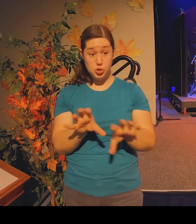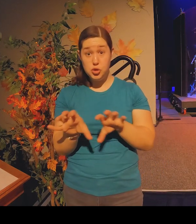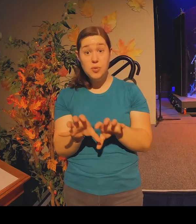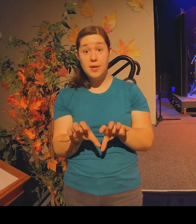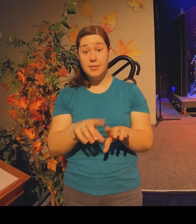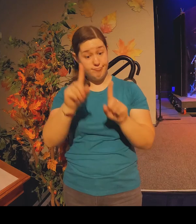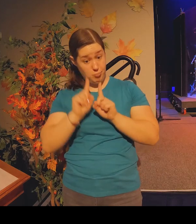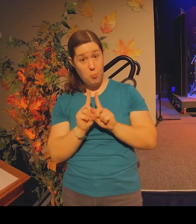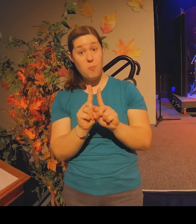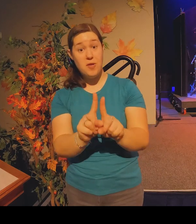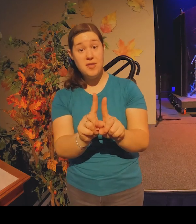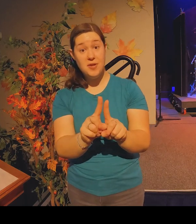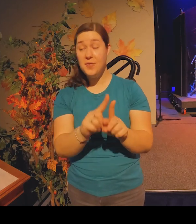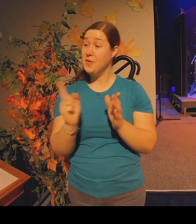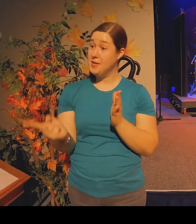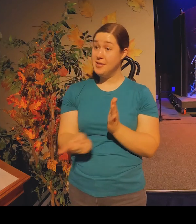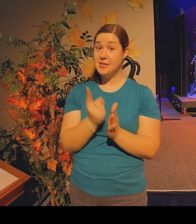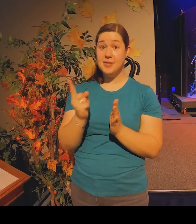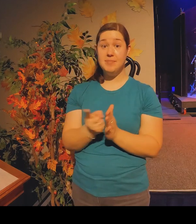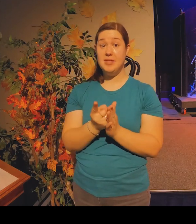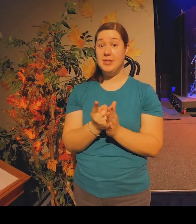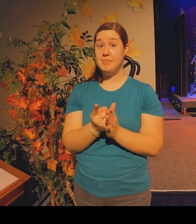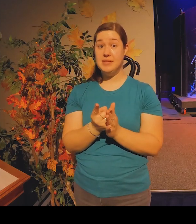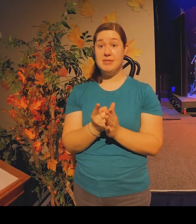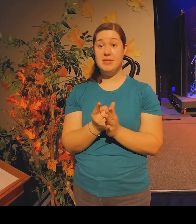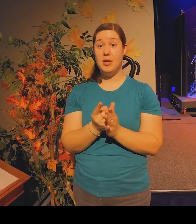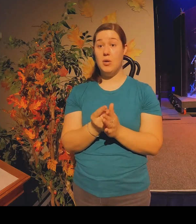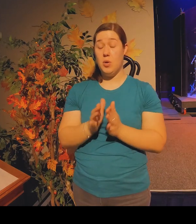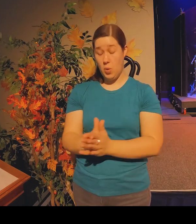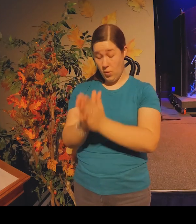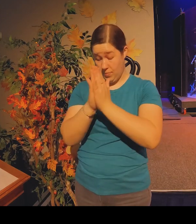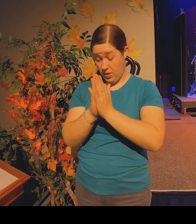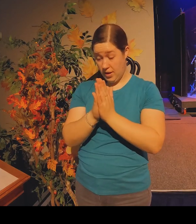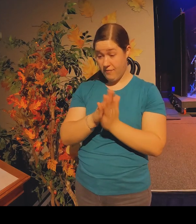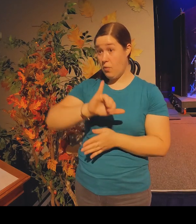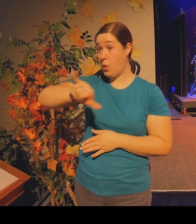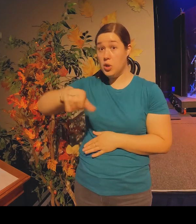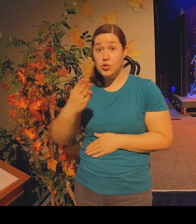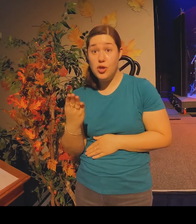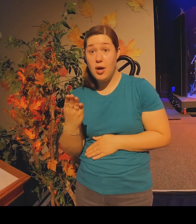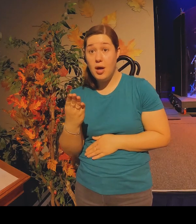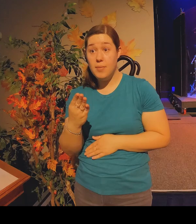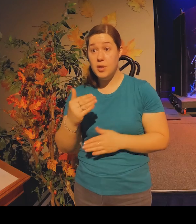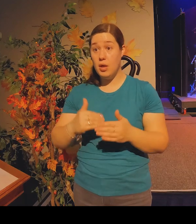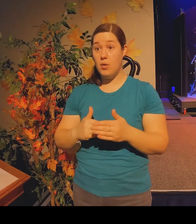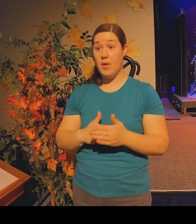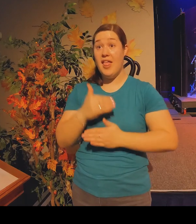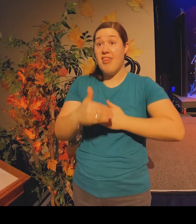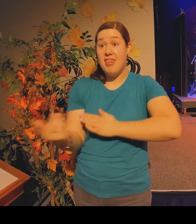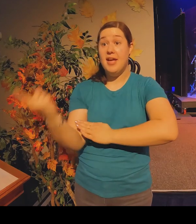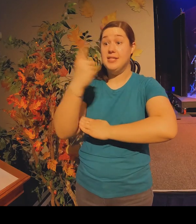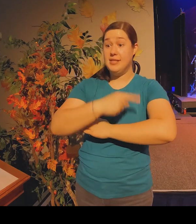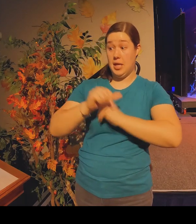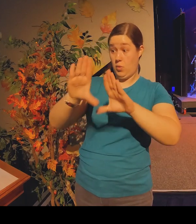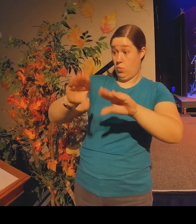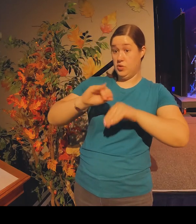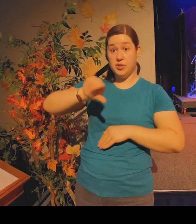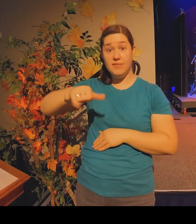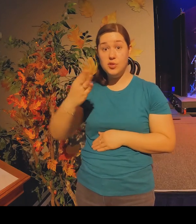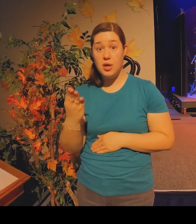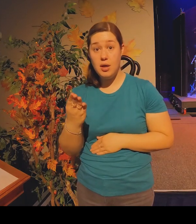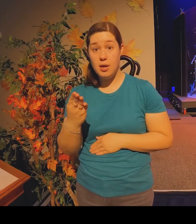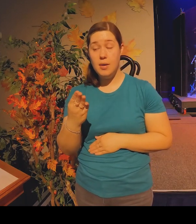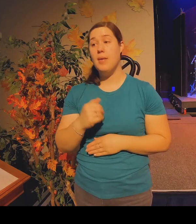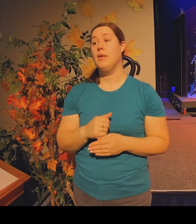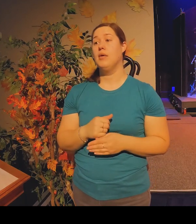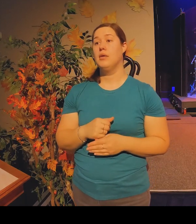does. Sometimes we pray for a job and the next day we get a job. Sometimes we pray for that soulmate and we pray and pray and the